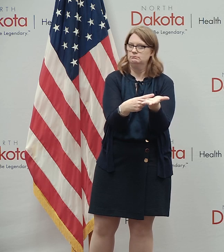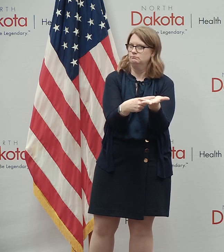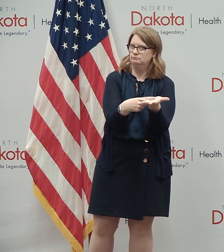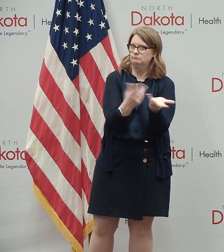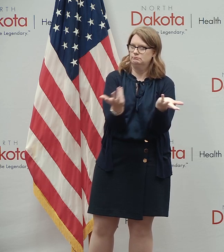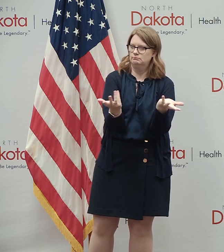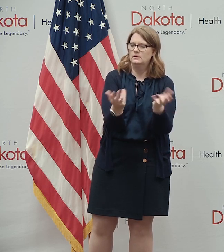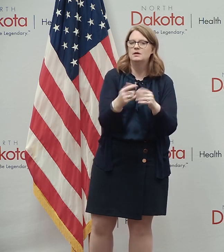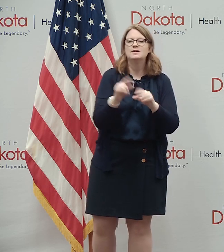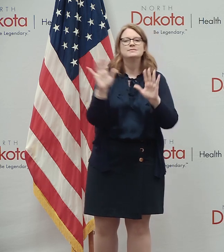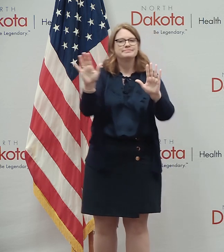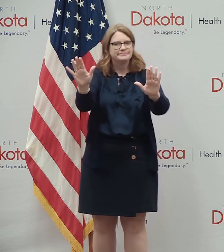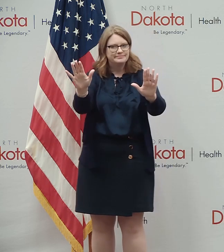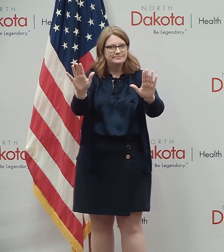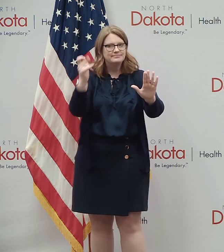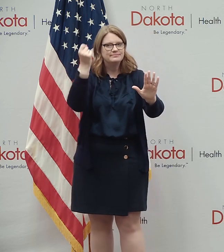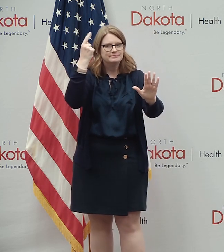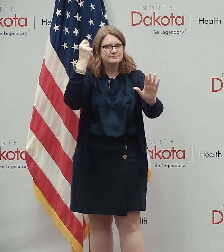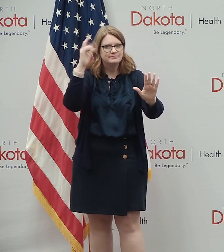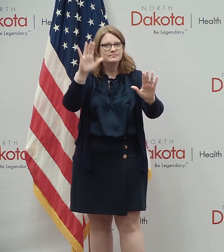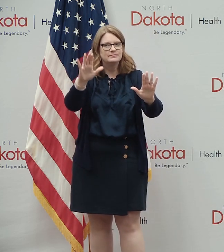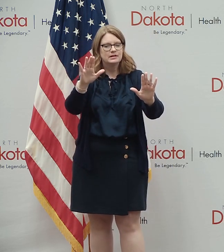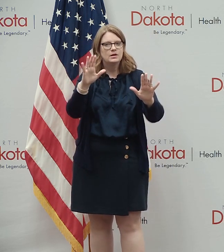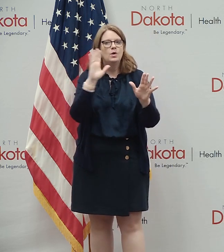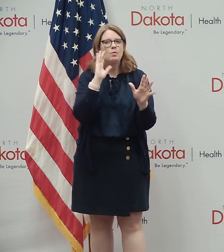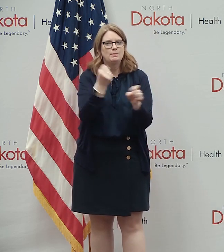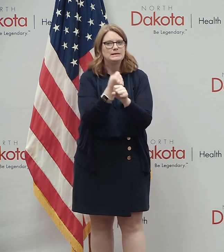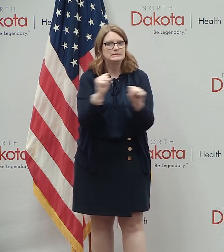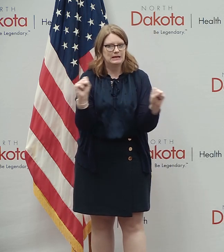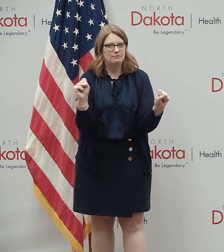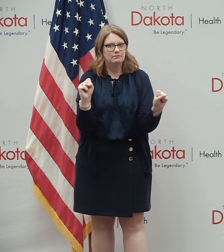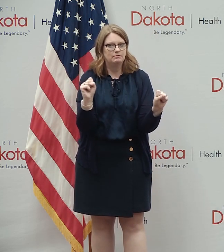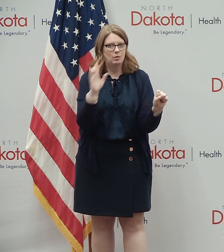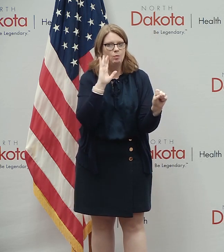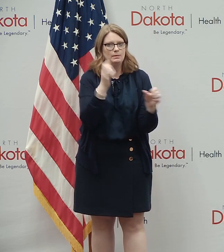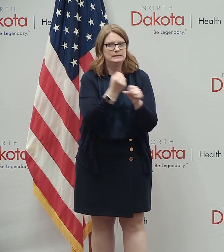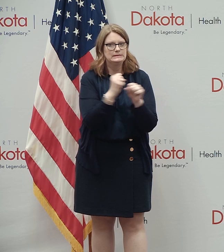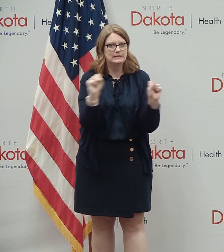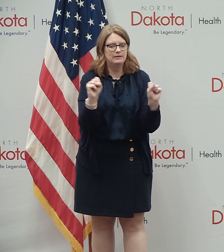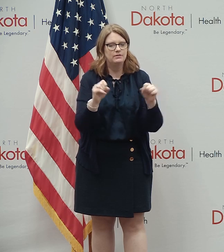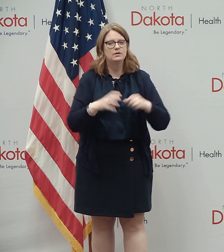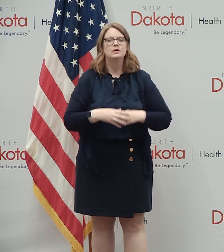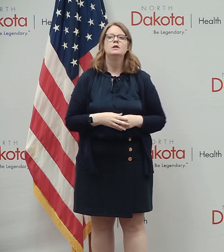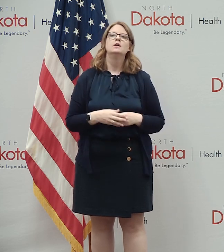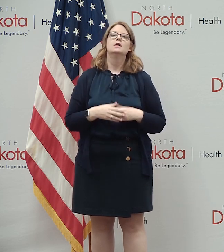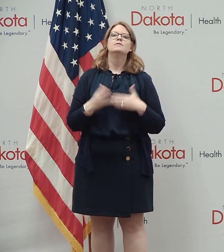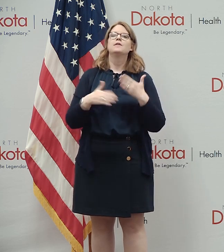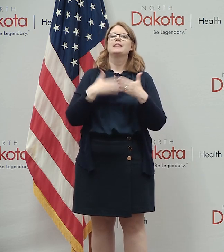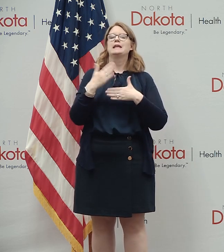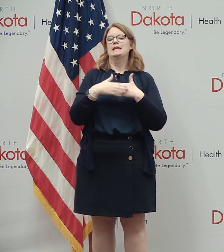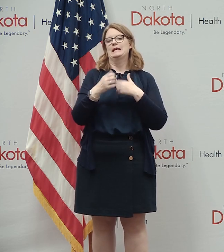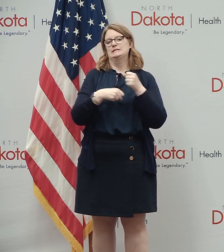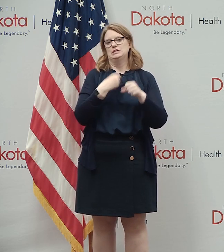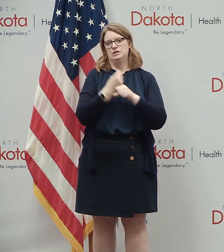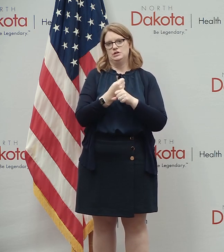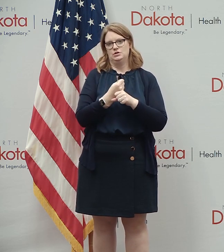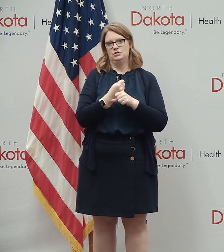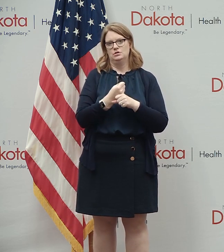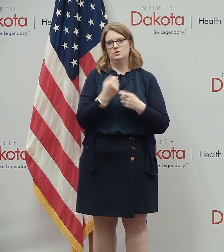that everyone understands that we are going to be doing that in a safe manner. Currently, for the next year, we already